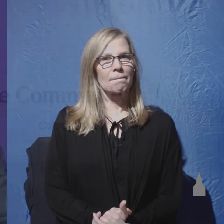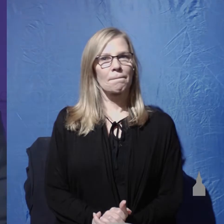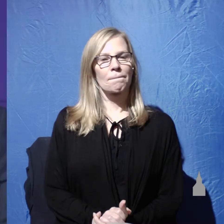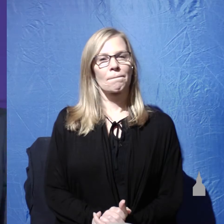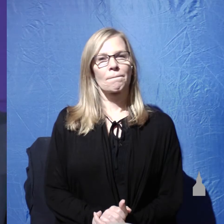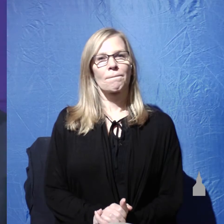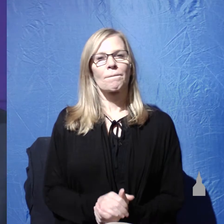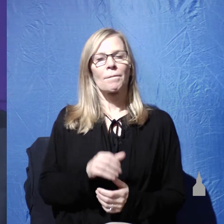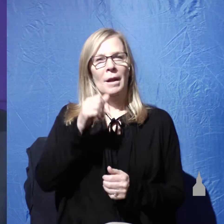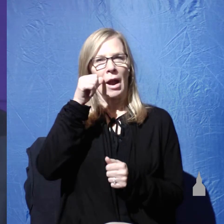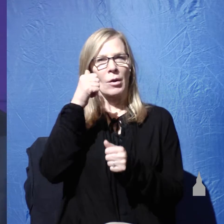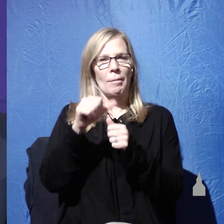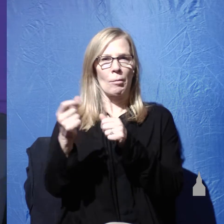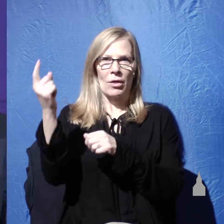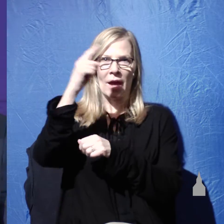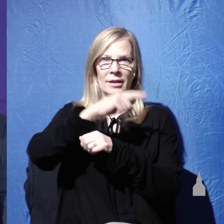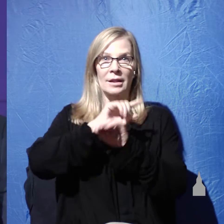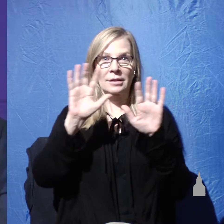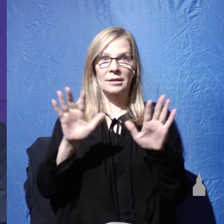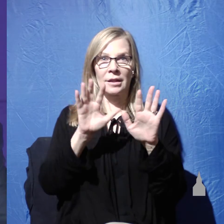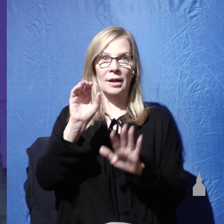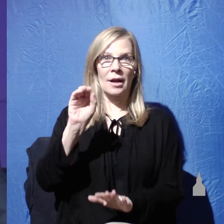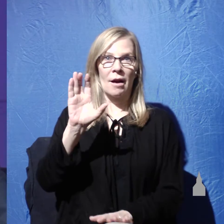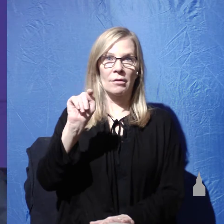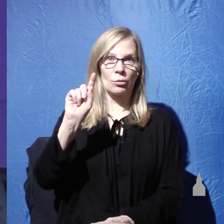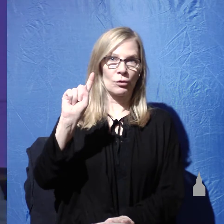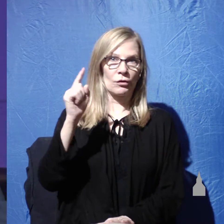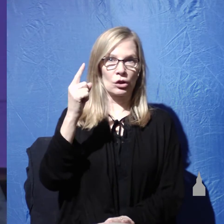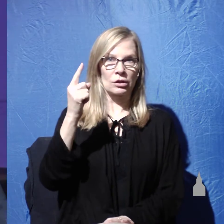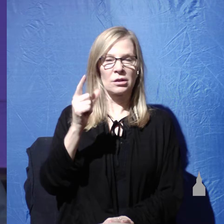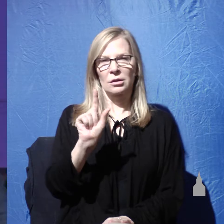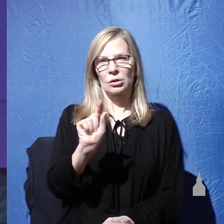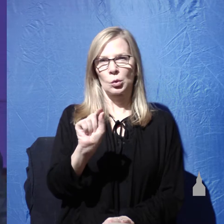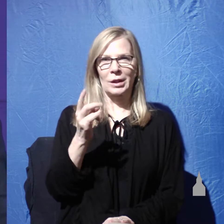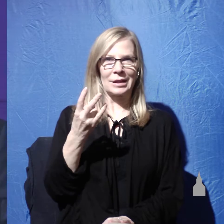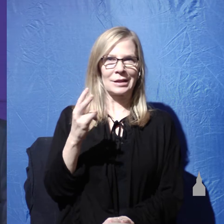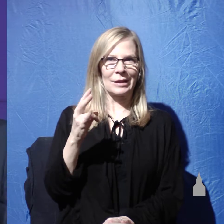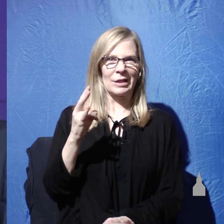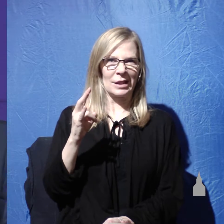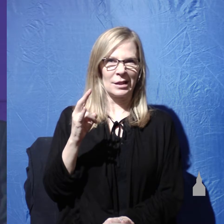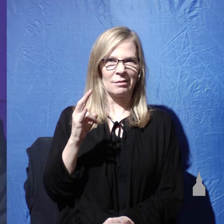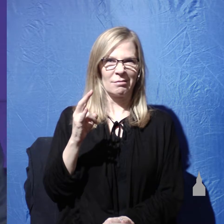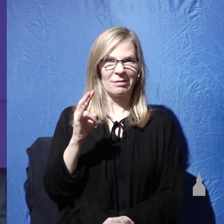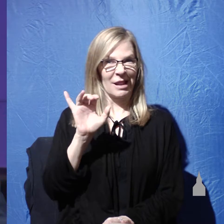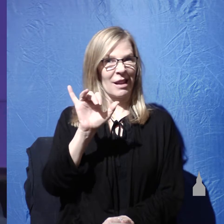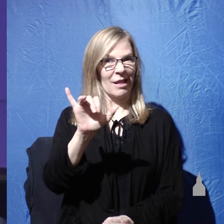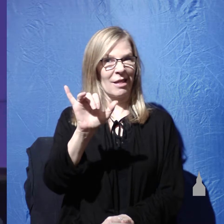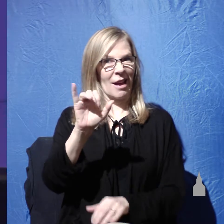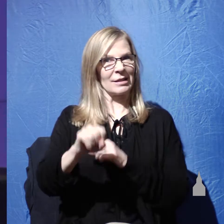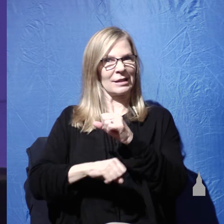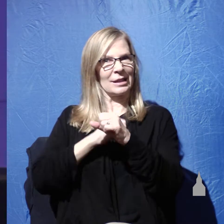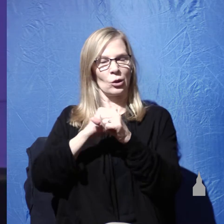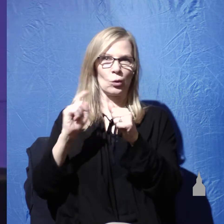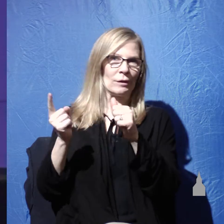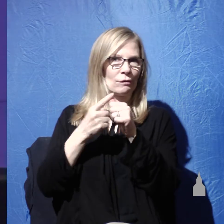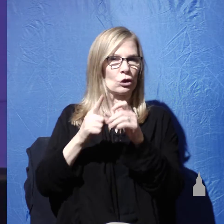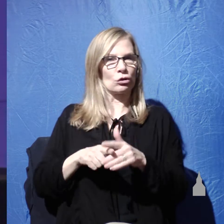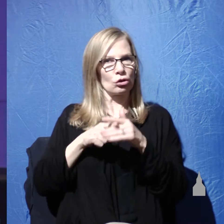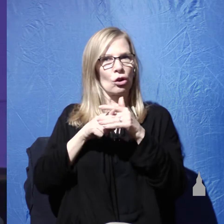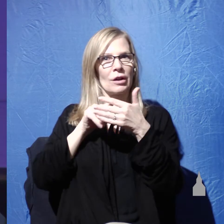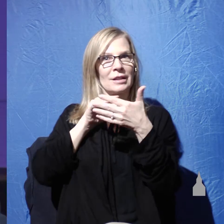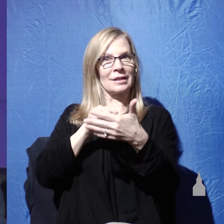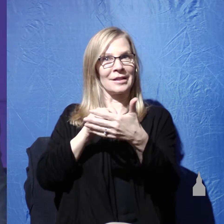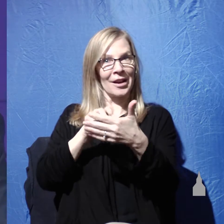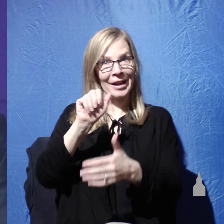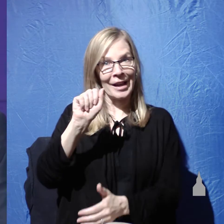The day was Sunday, October 1st, 2017. That's when we began our first study